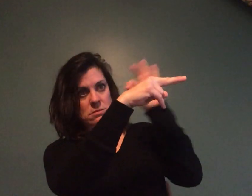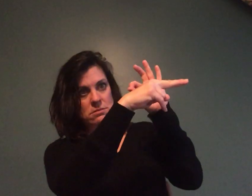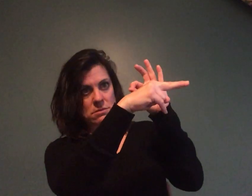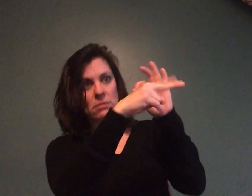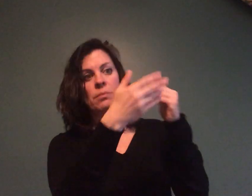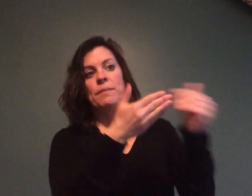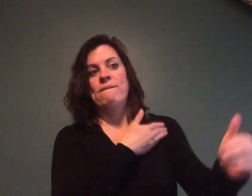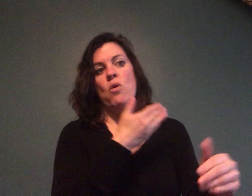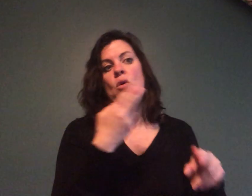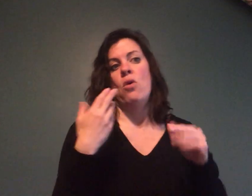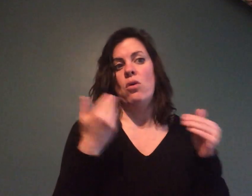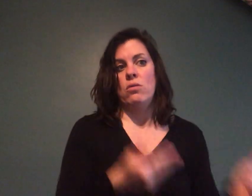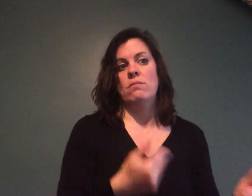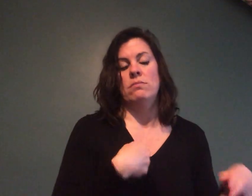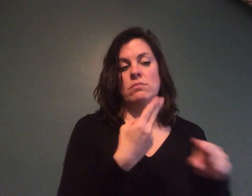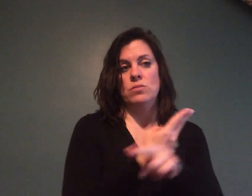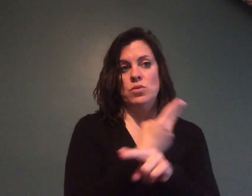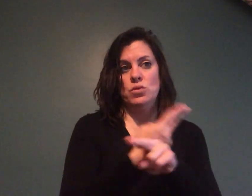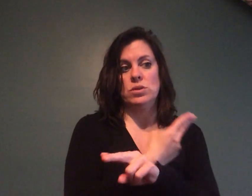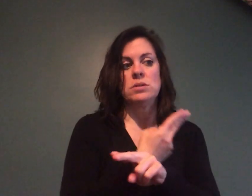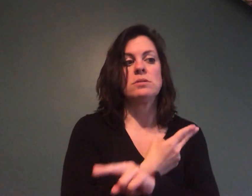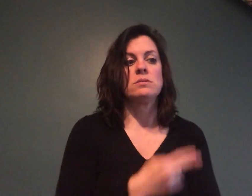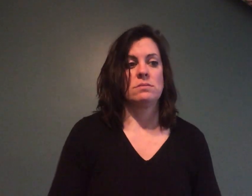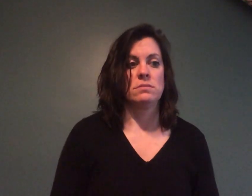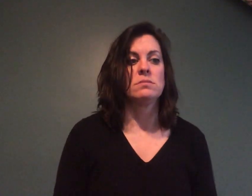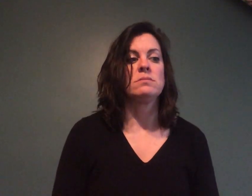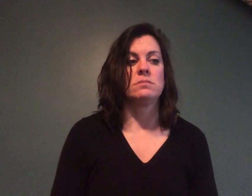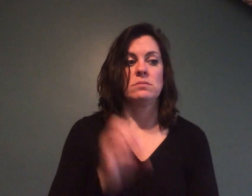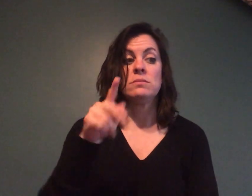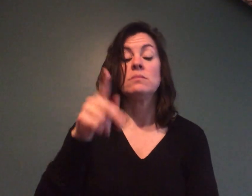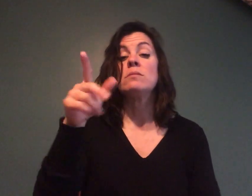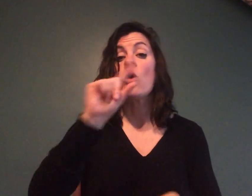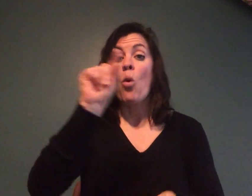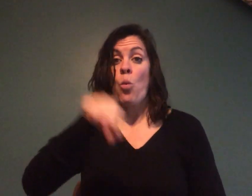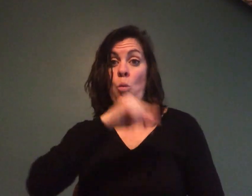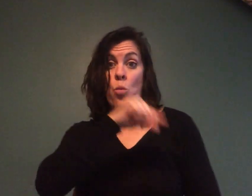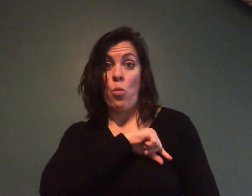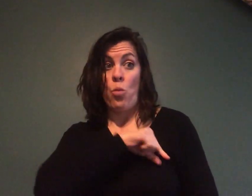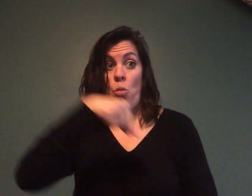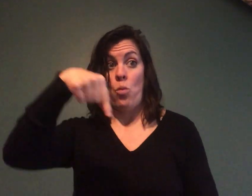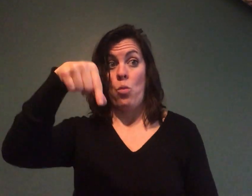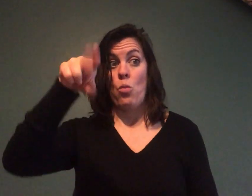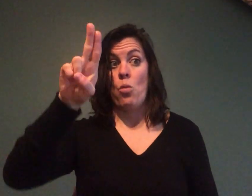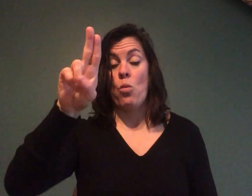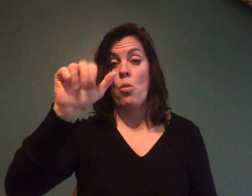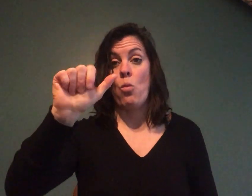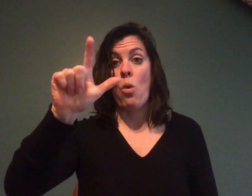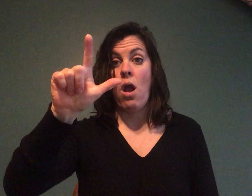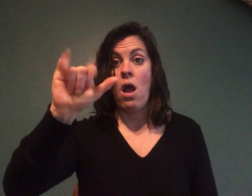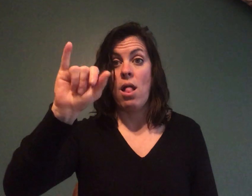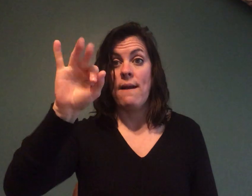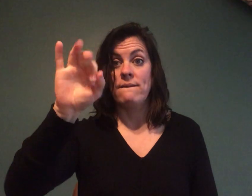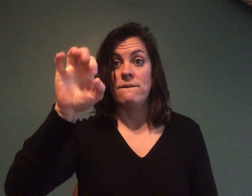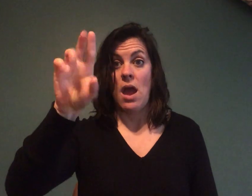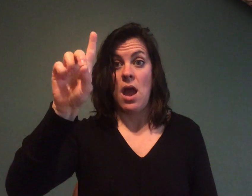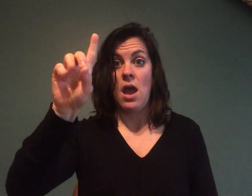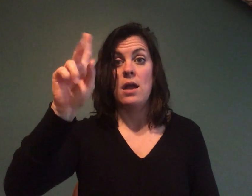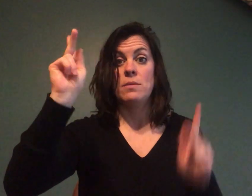Okay, not a competent person, a qualified person. That means in most cases, if you're on a job site, they would say turn it over to